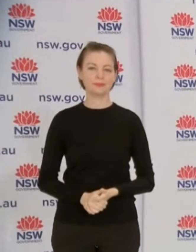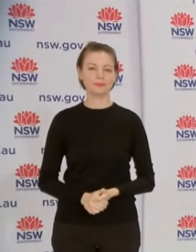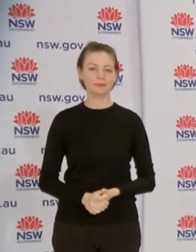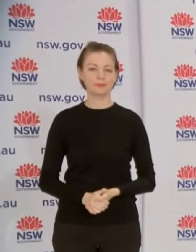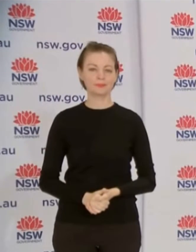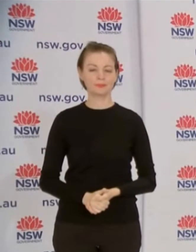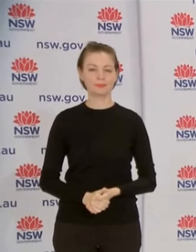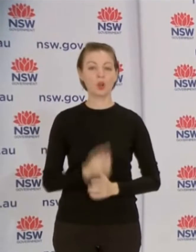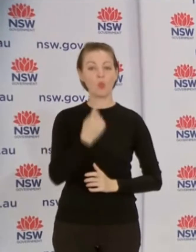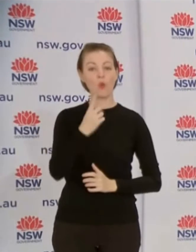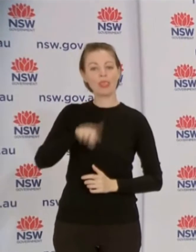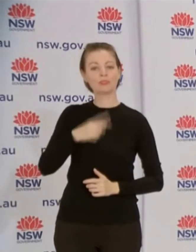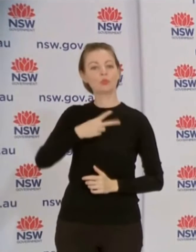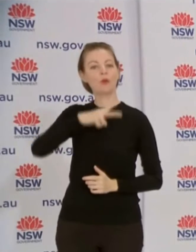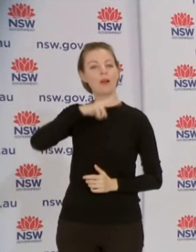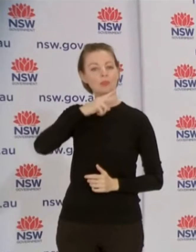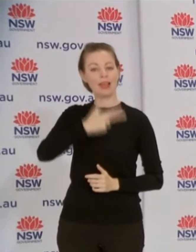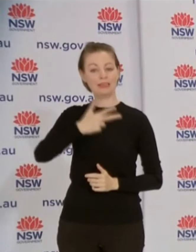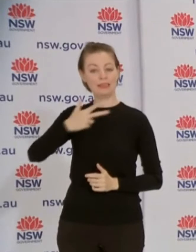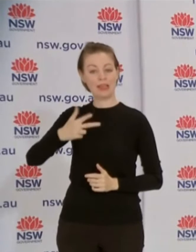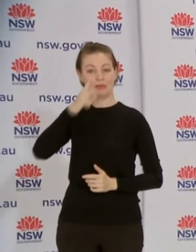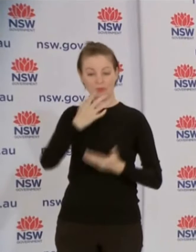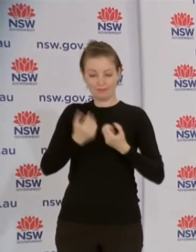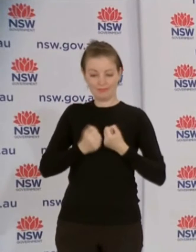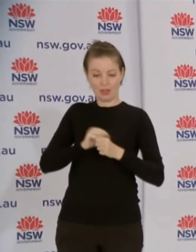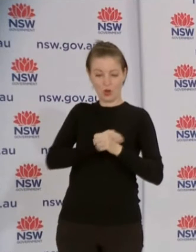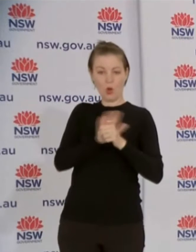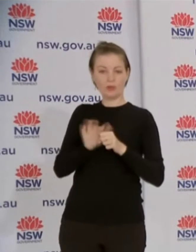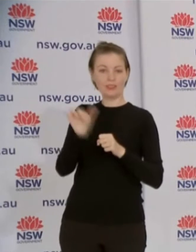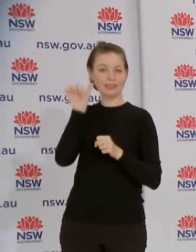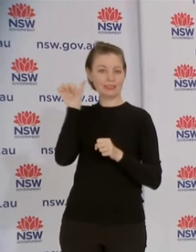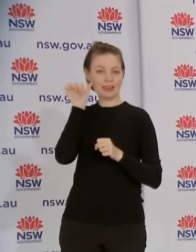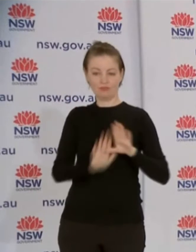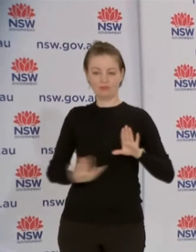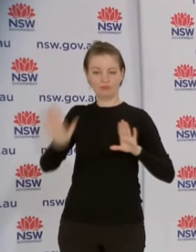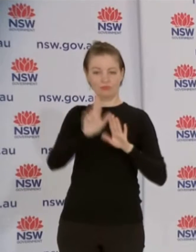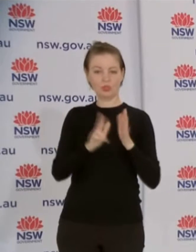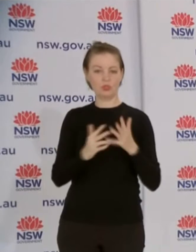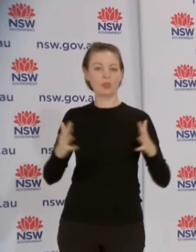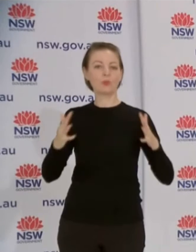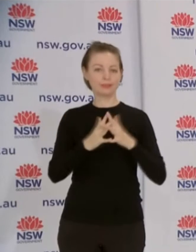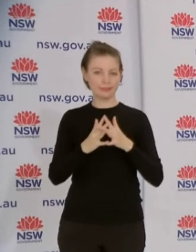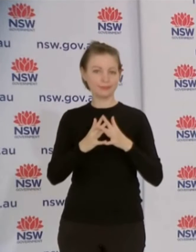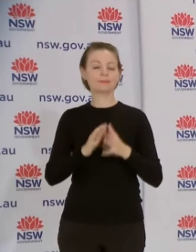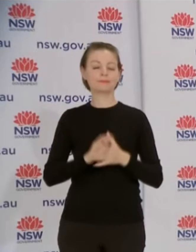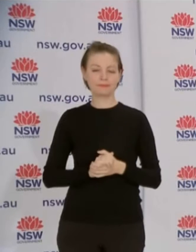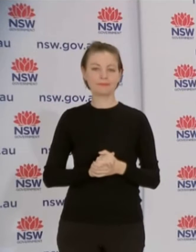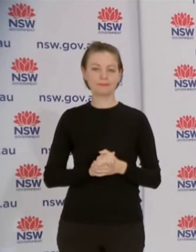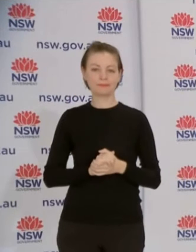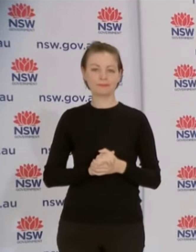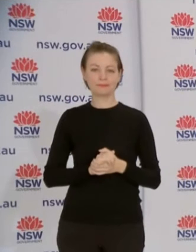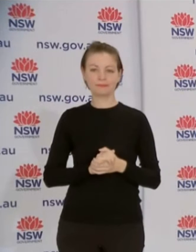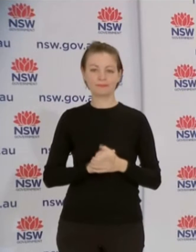There were 1,288 locally acquired cases of COVID reported in New South Wales in the 24 hours to 8 p.m. last night, and there were